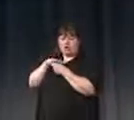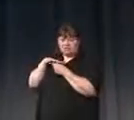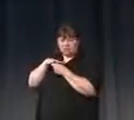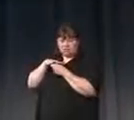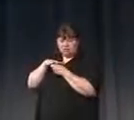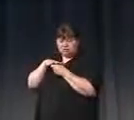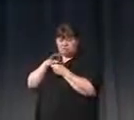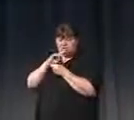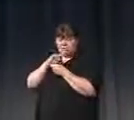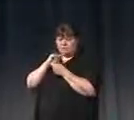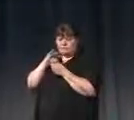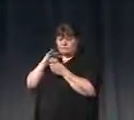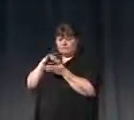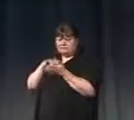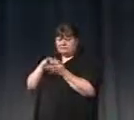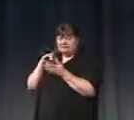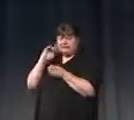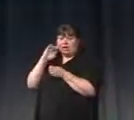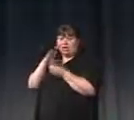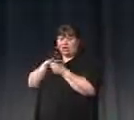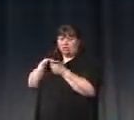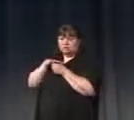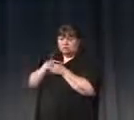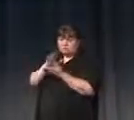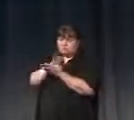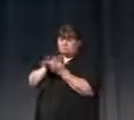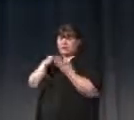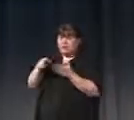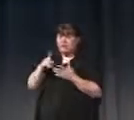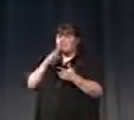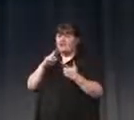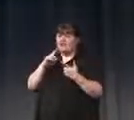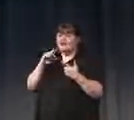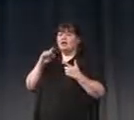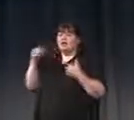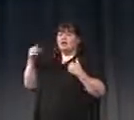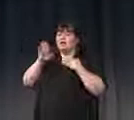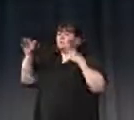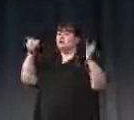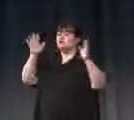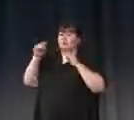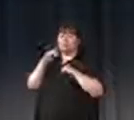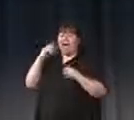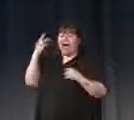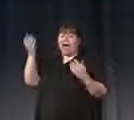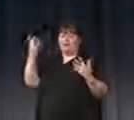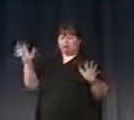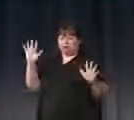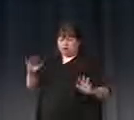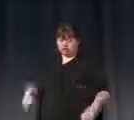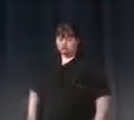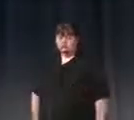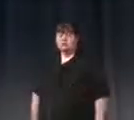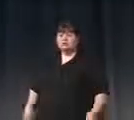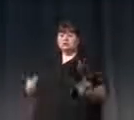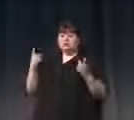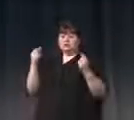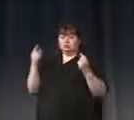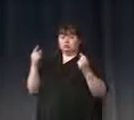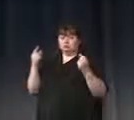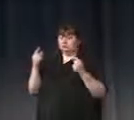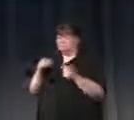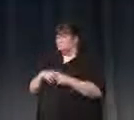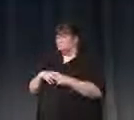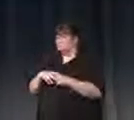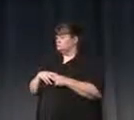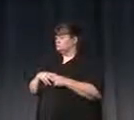to study sound localization in its purest form. And so they really wanted to get rid of all of the echoes. And so what they did is as follows.